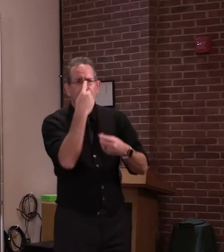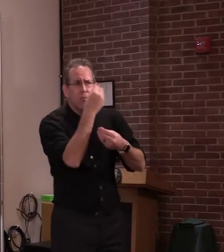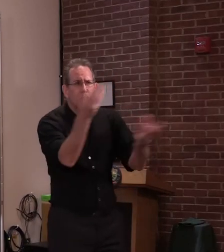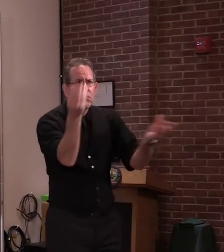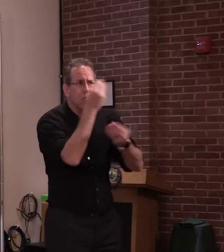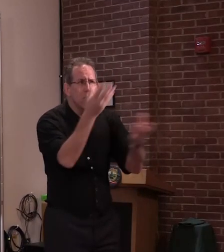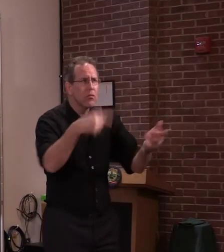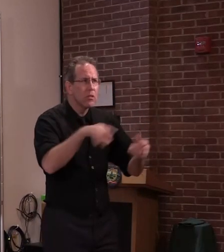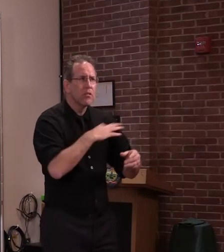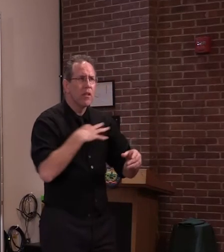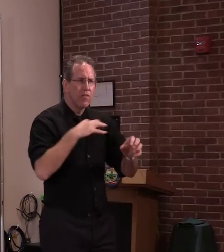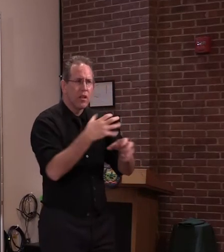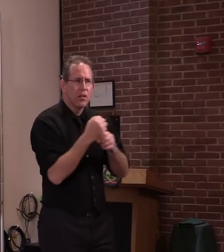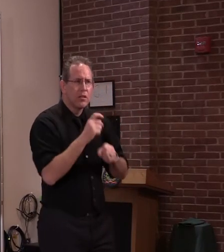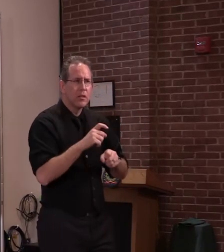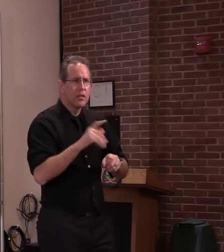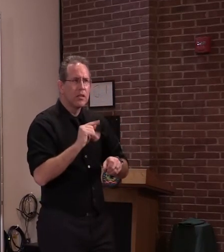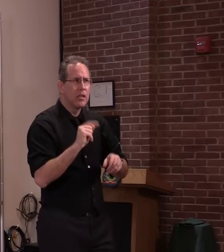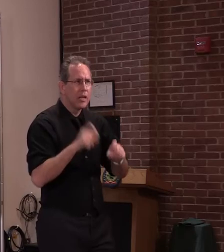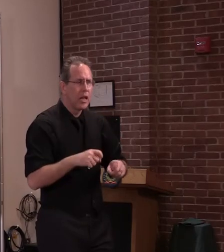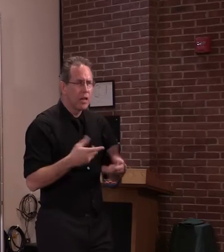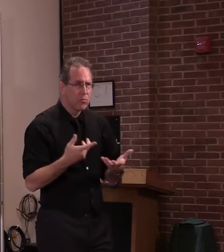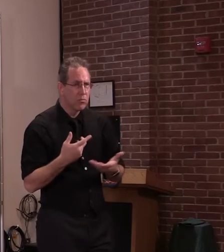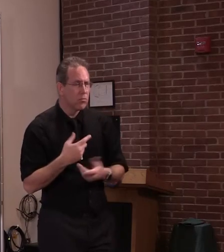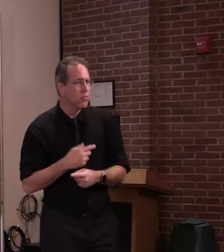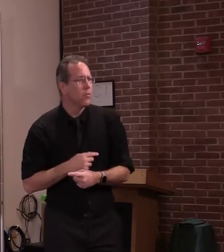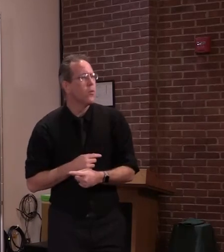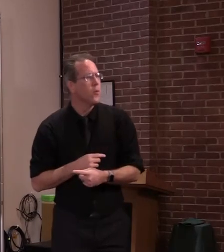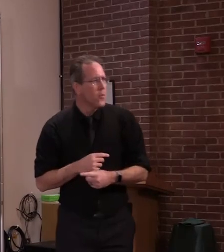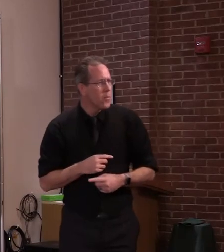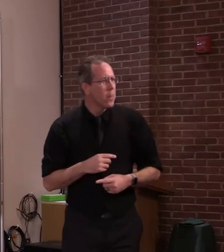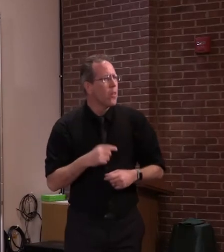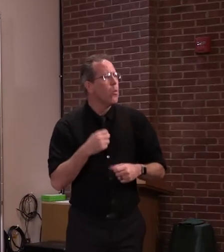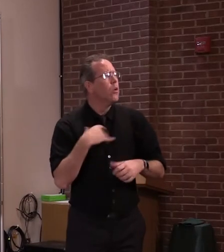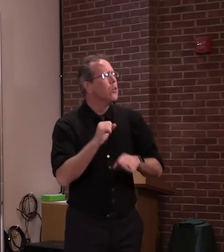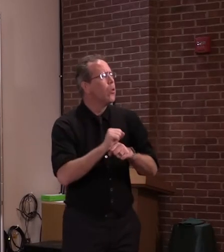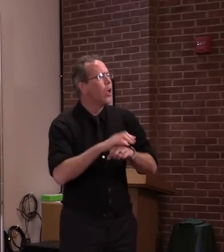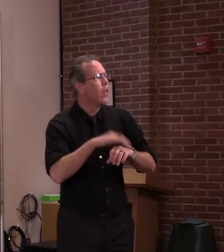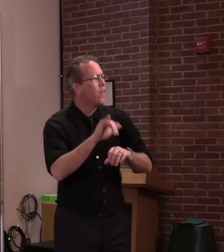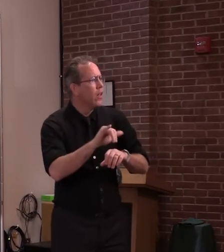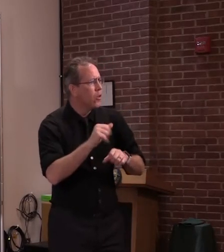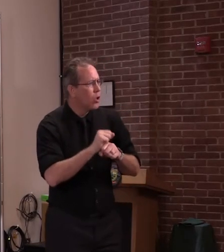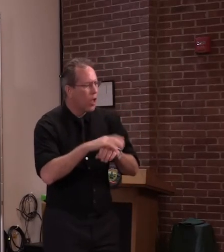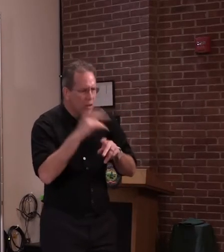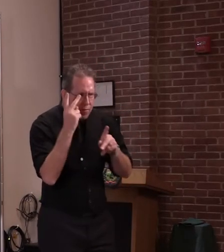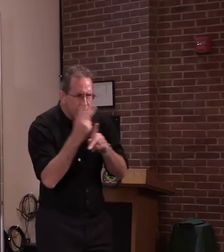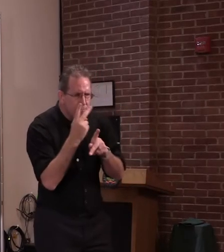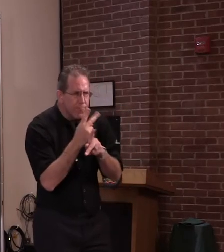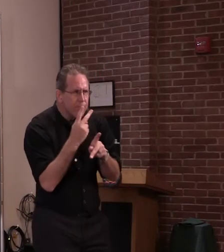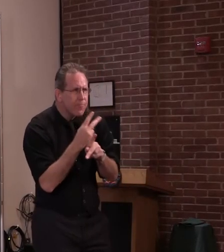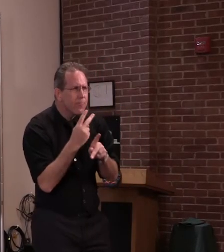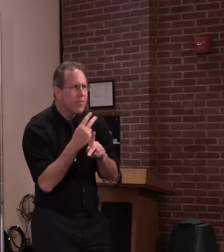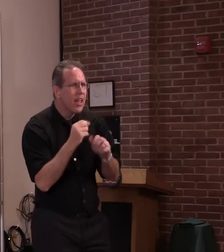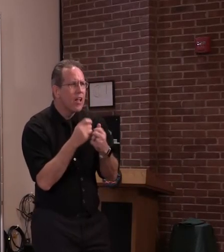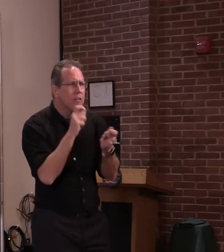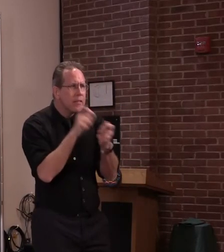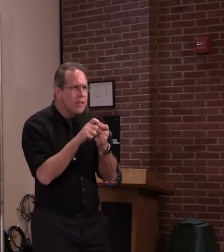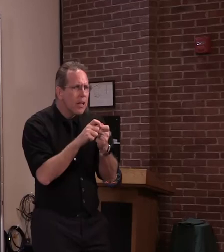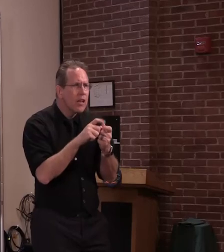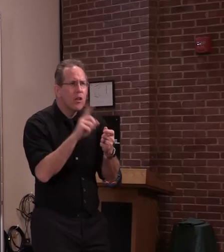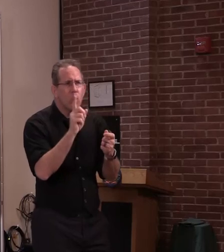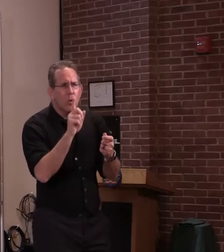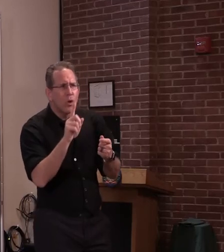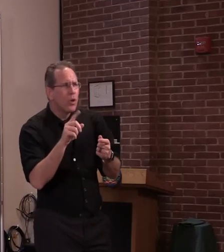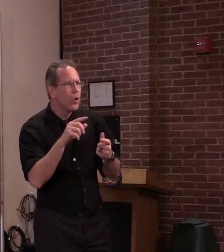core direction of where we're going, but we have a lot of work to do to roll out the specific guidance documents, and we're working very hard on that right now. So I would